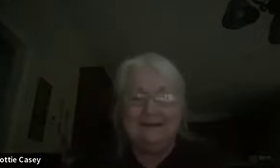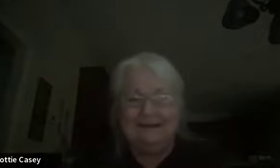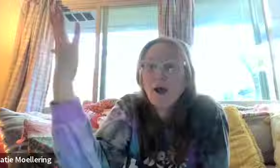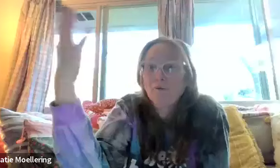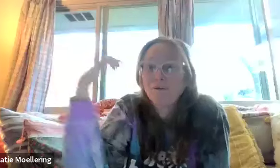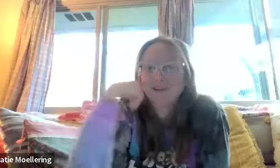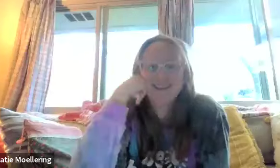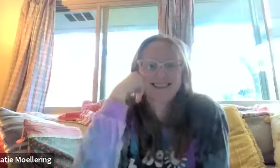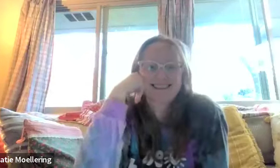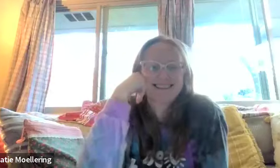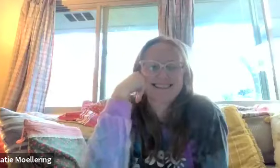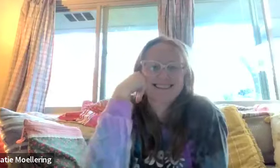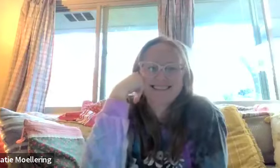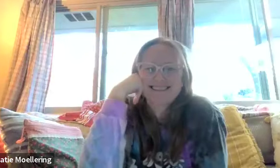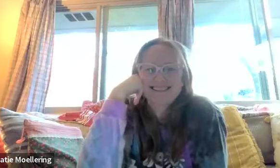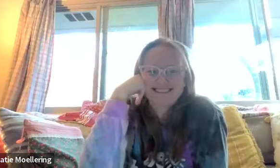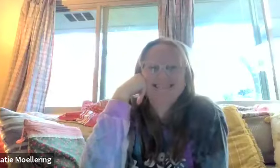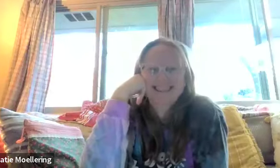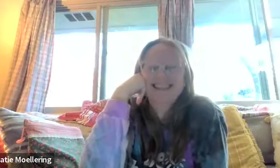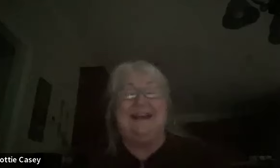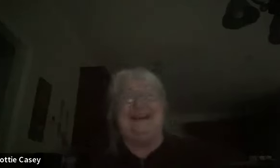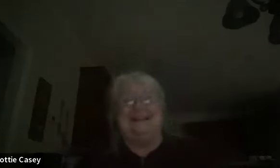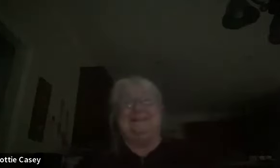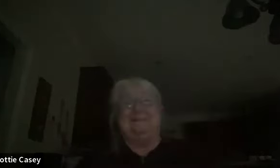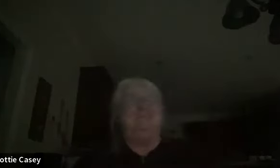now we know. Oh Now my we gosh. know.